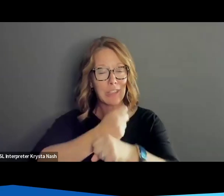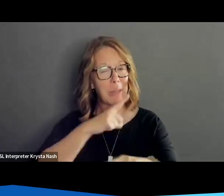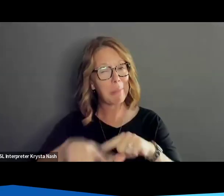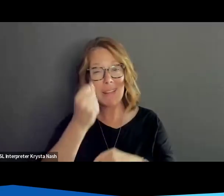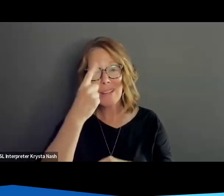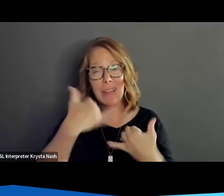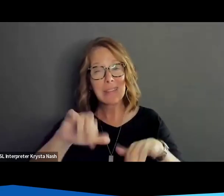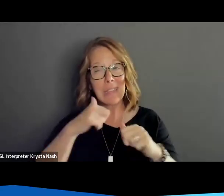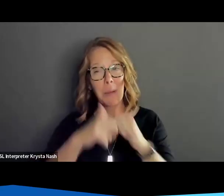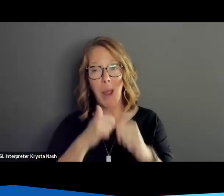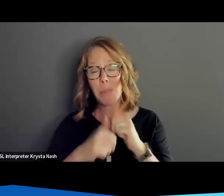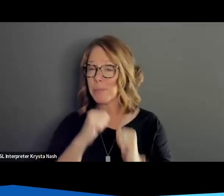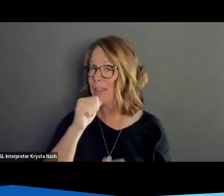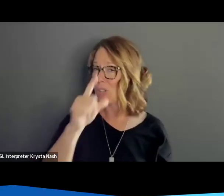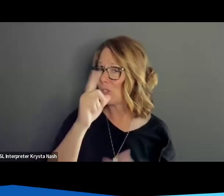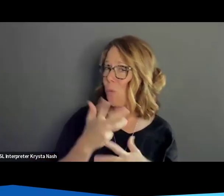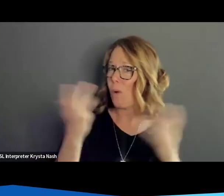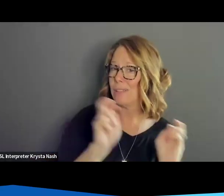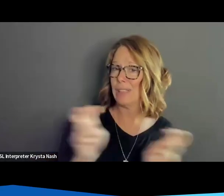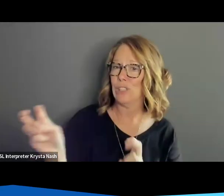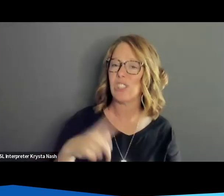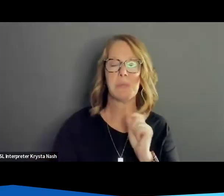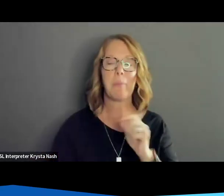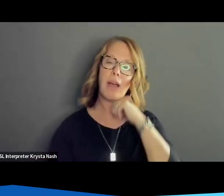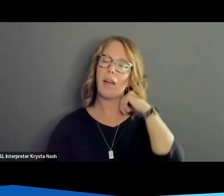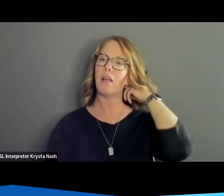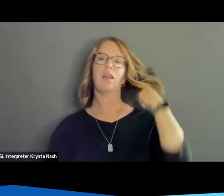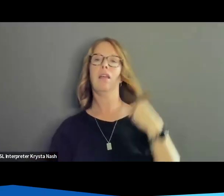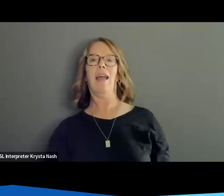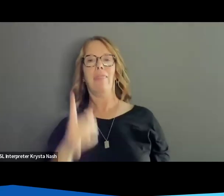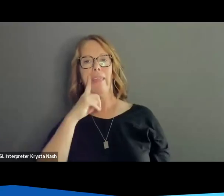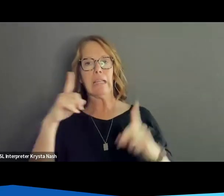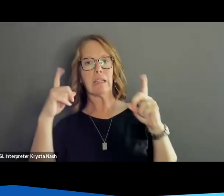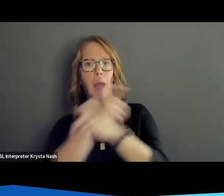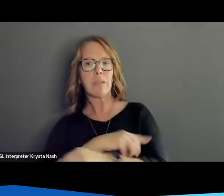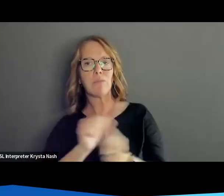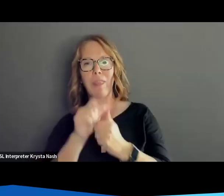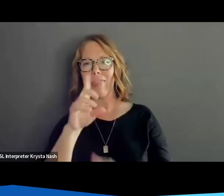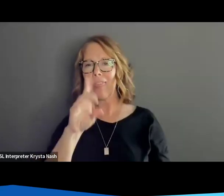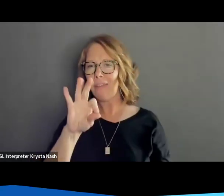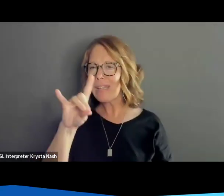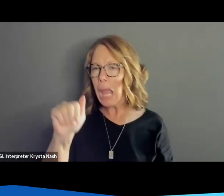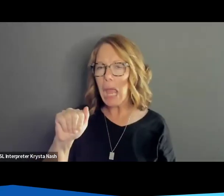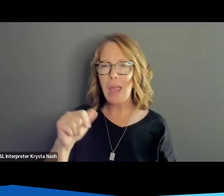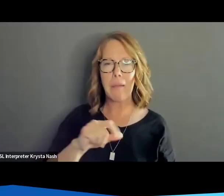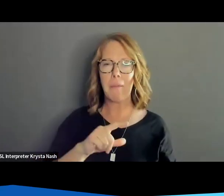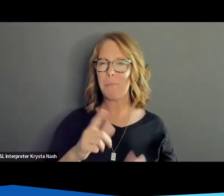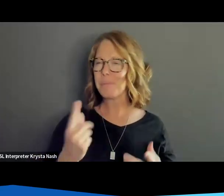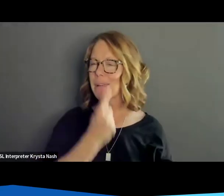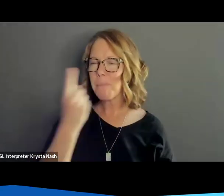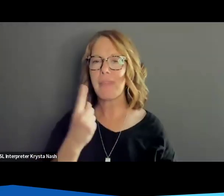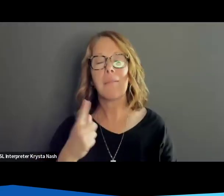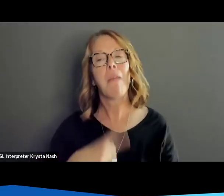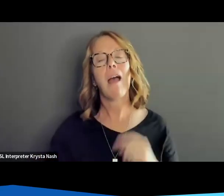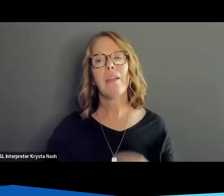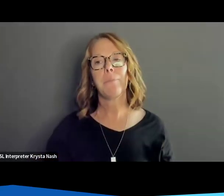I don't, and nobody knows what the issues are. I think it's some complication with the FDA, but don't quote me on that one. But